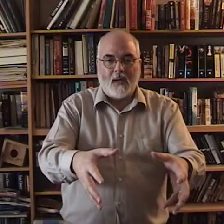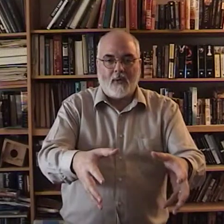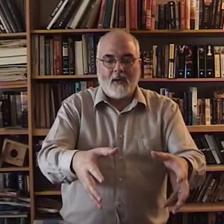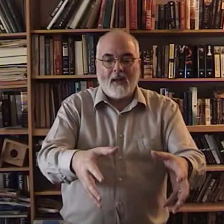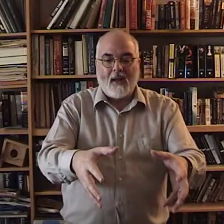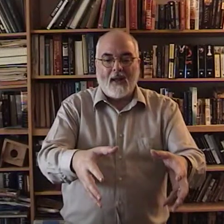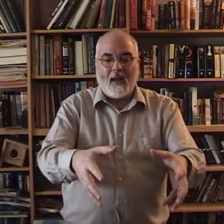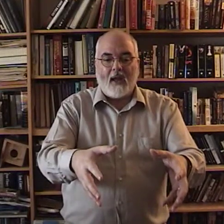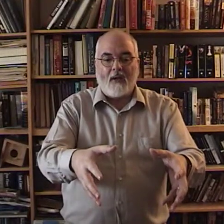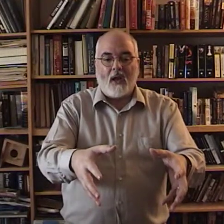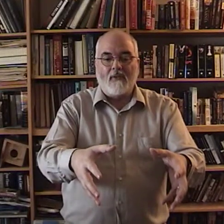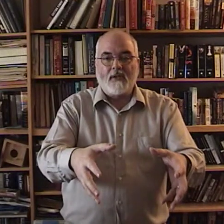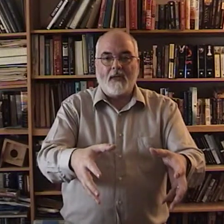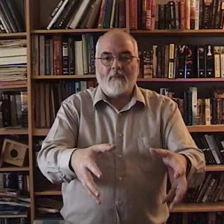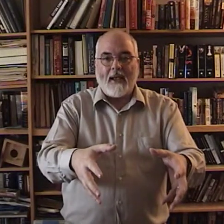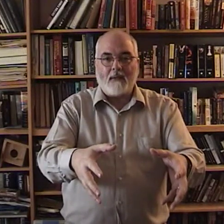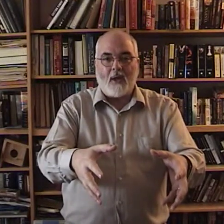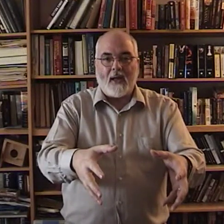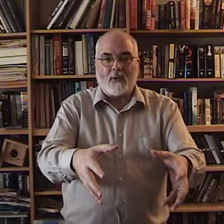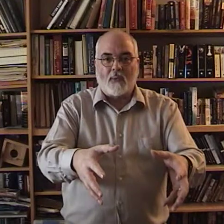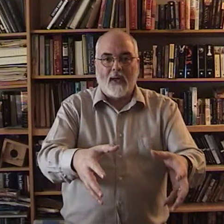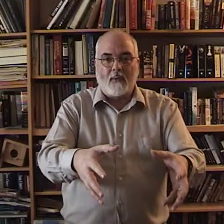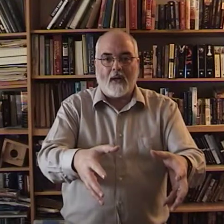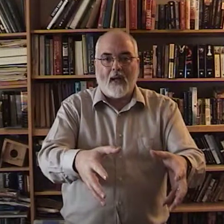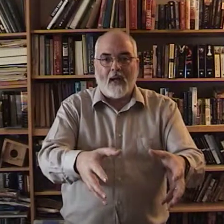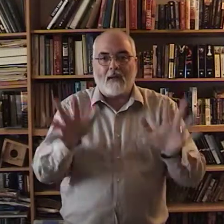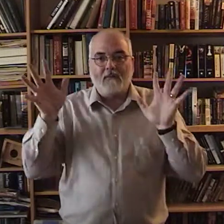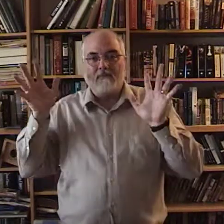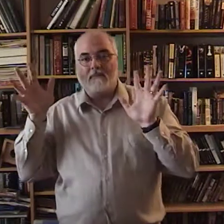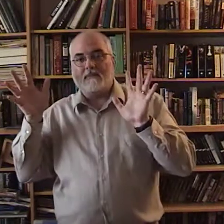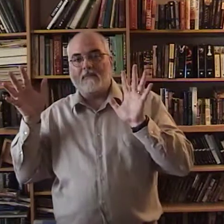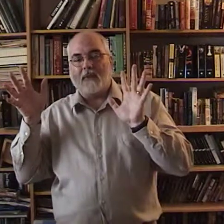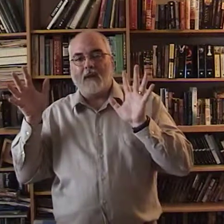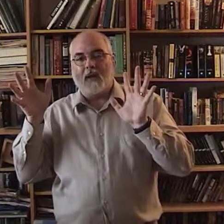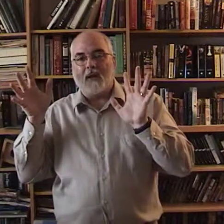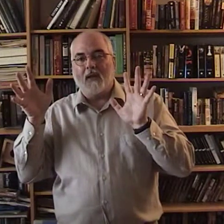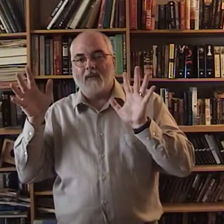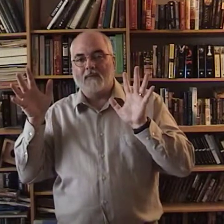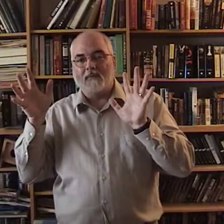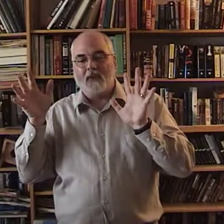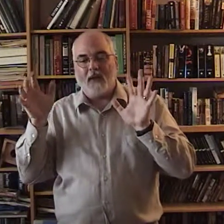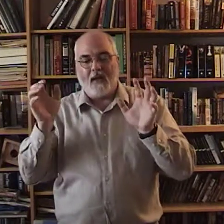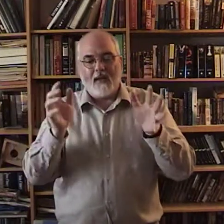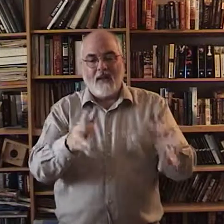table, and all of a sudden the basketball gets really, really hot. You let go, okay?